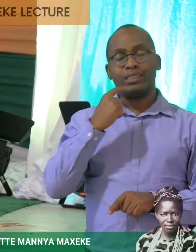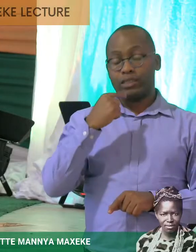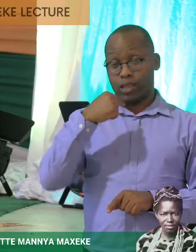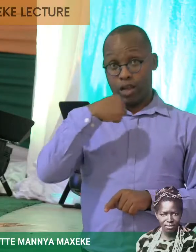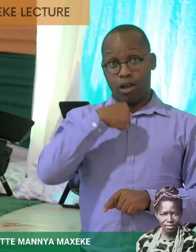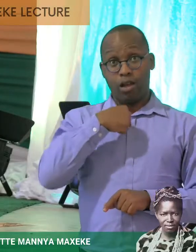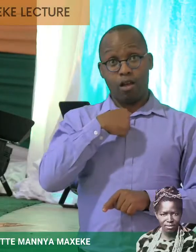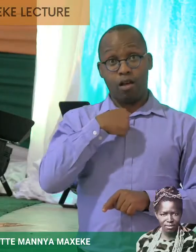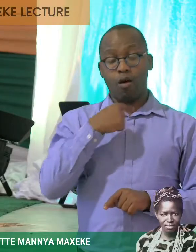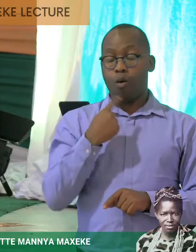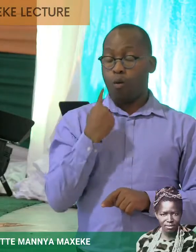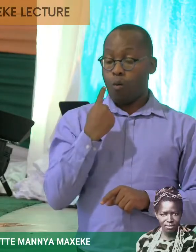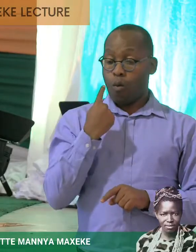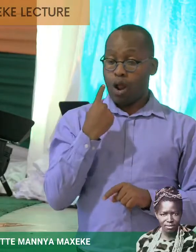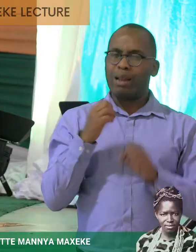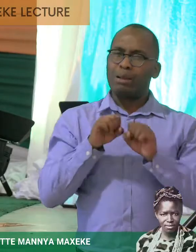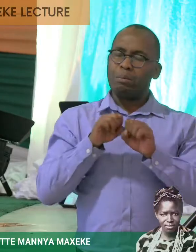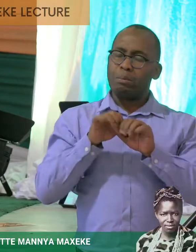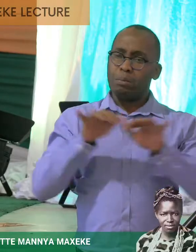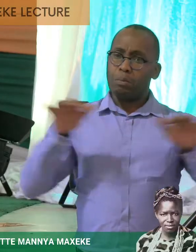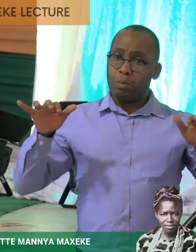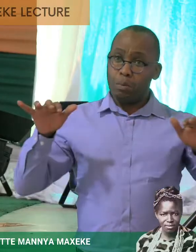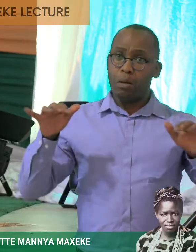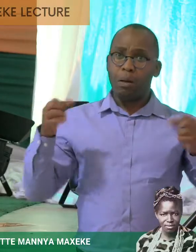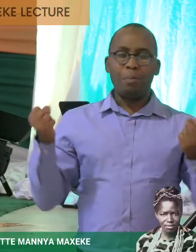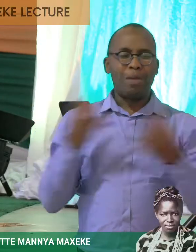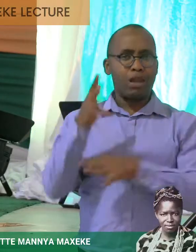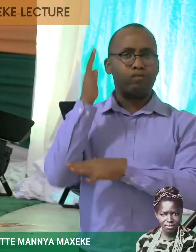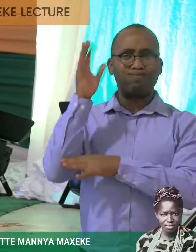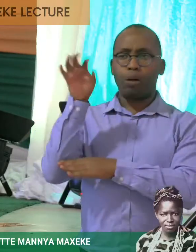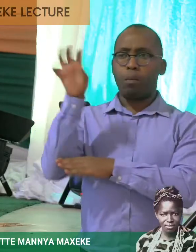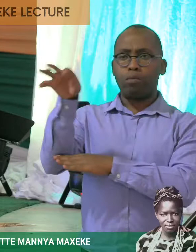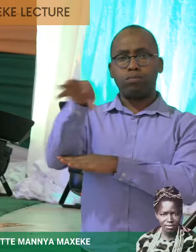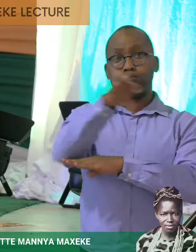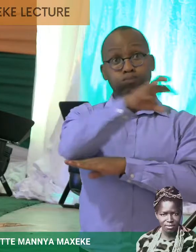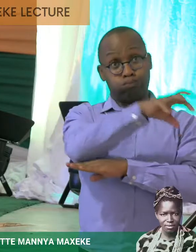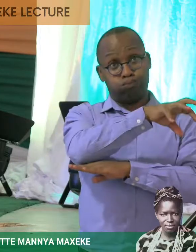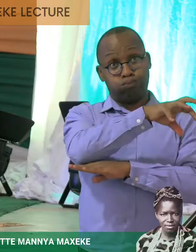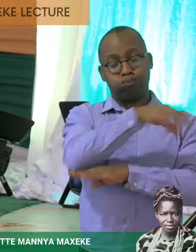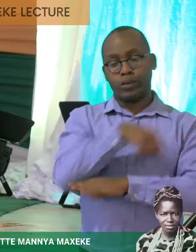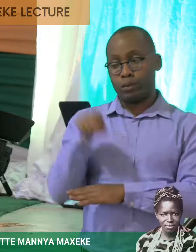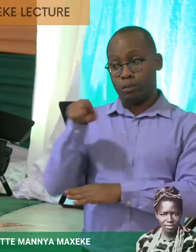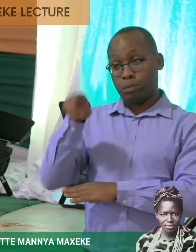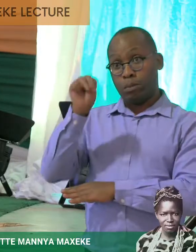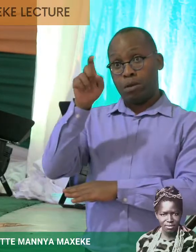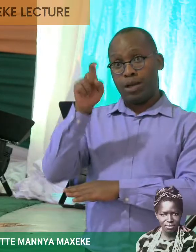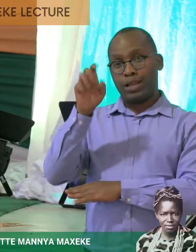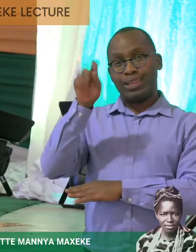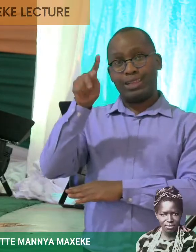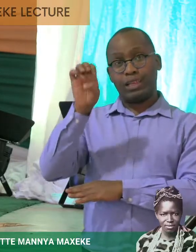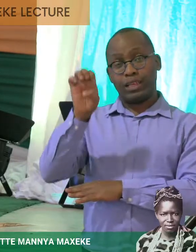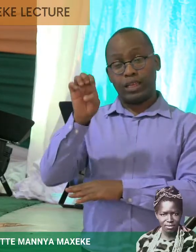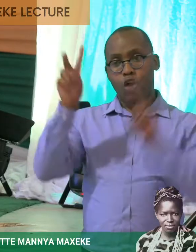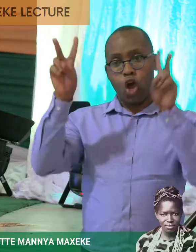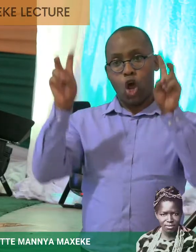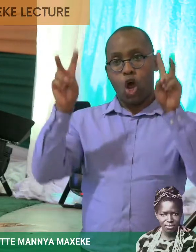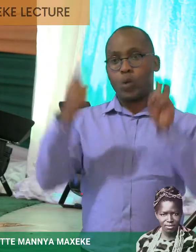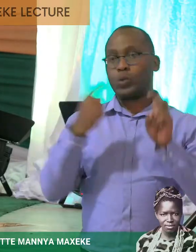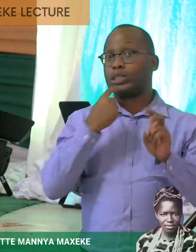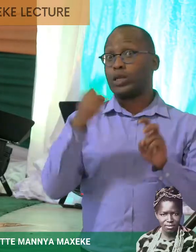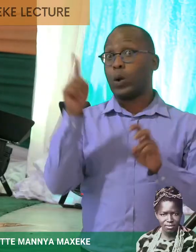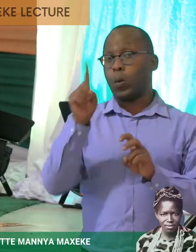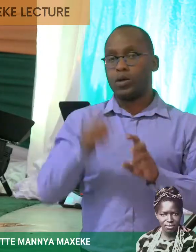in one of her many public addresses that, and I quote what she said, "This